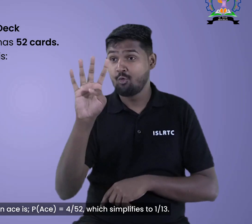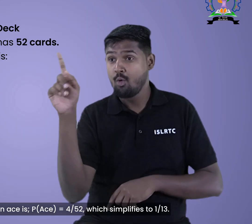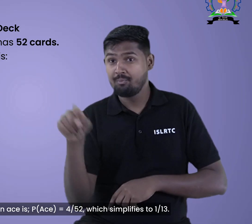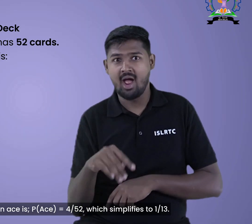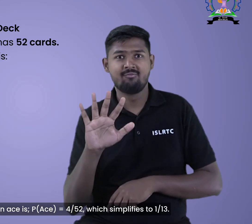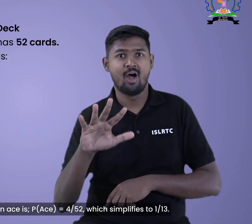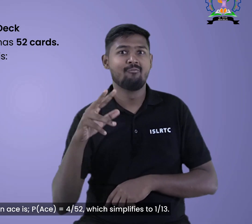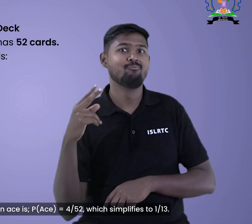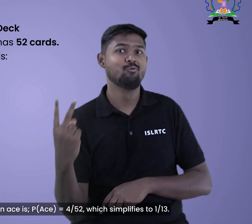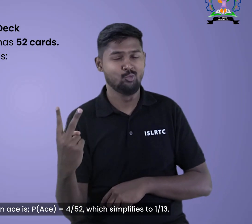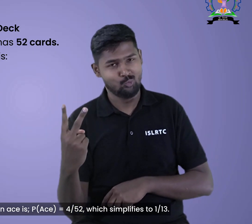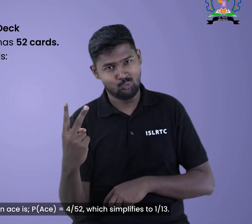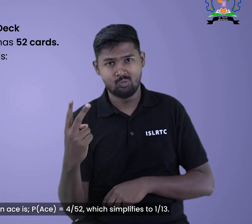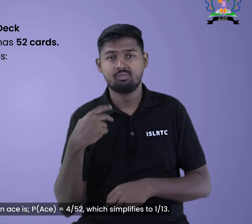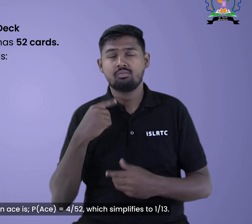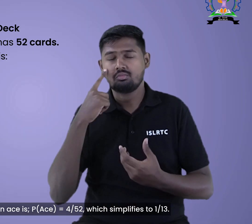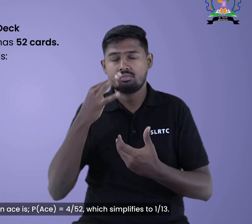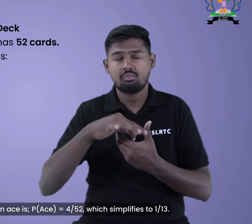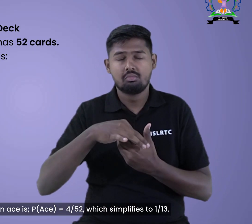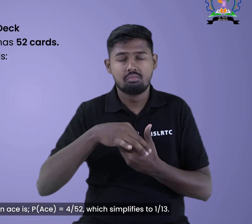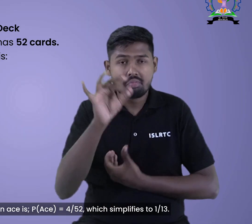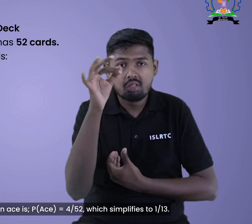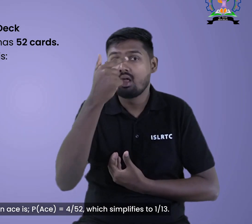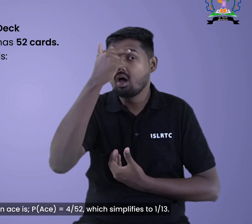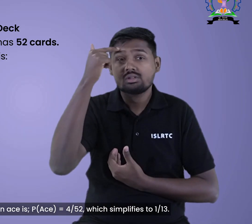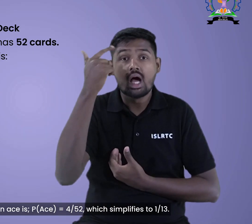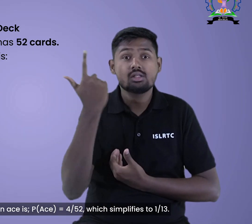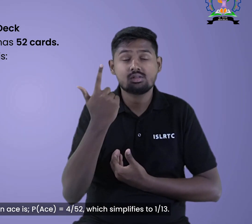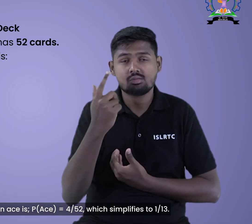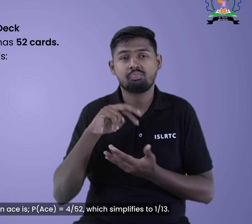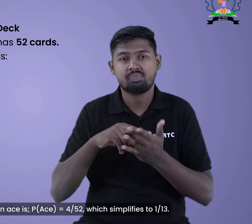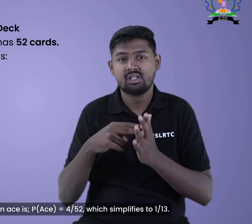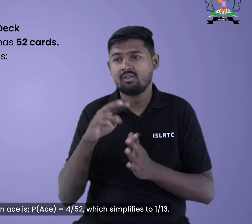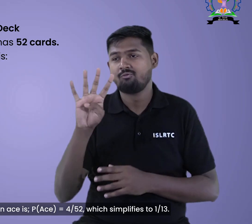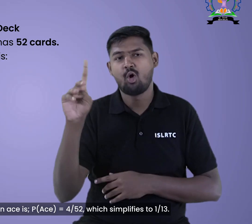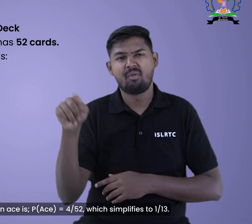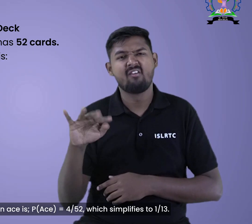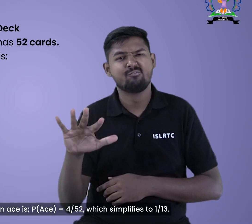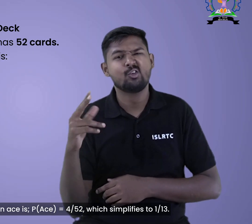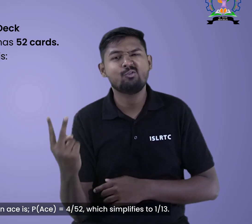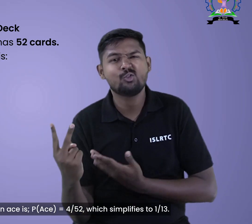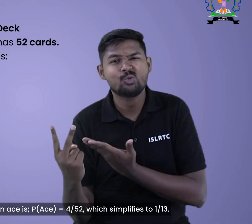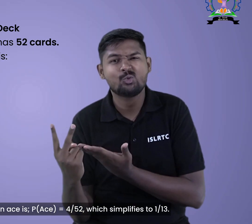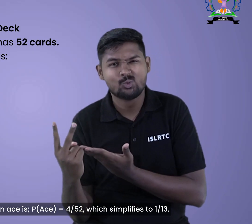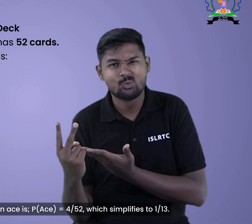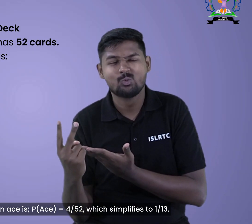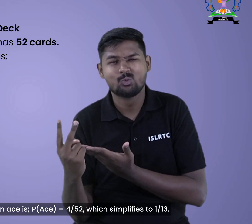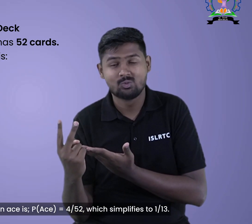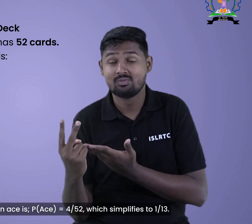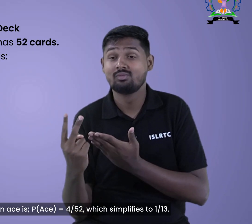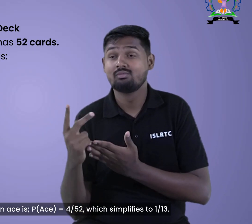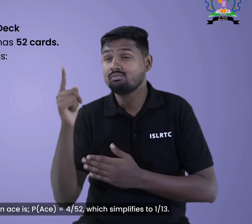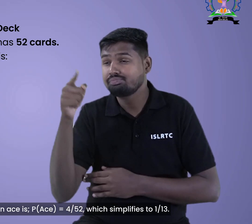So, the probability of drawing an ace is 4 by 52, which simplifies to 1 by 13.